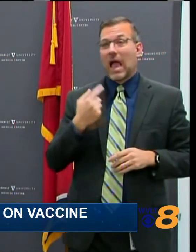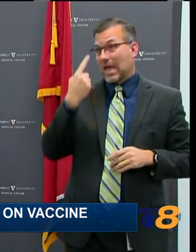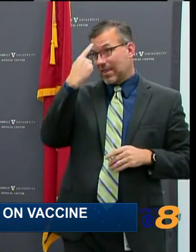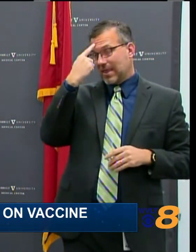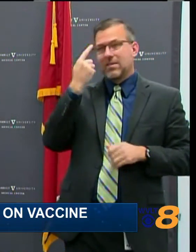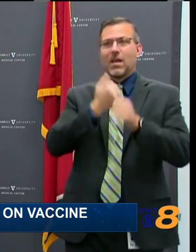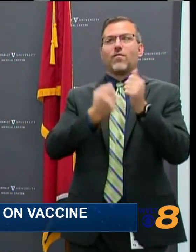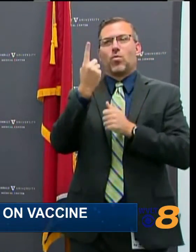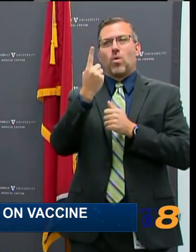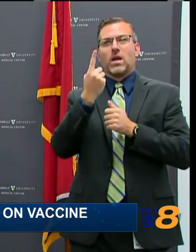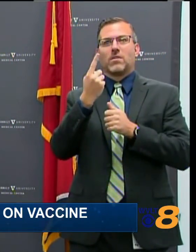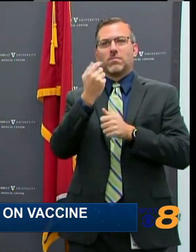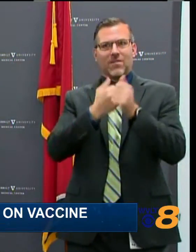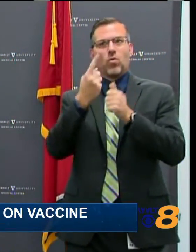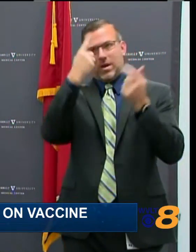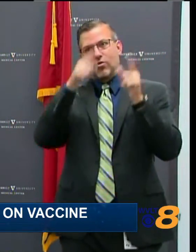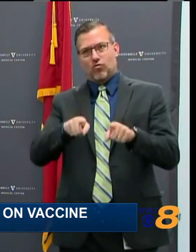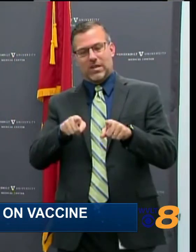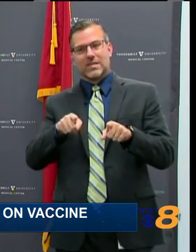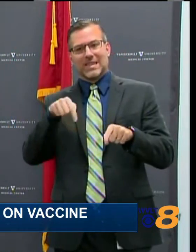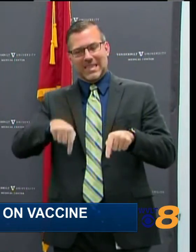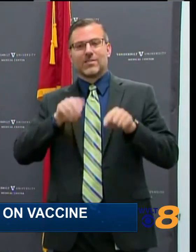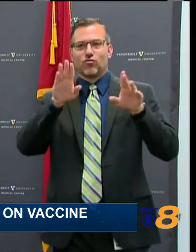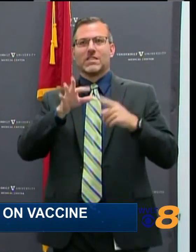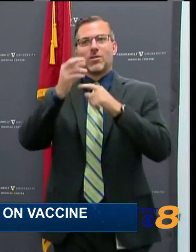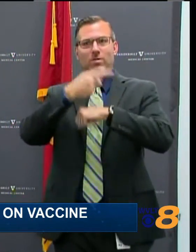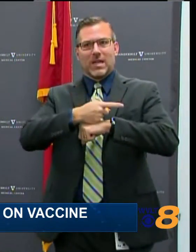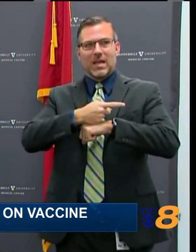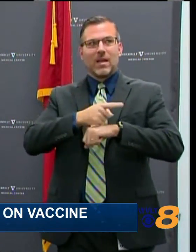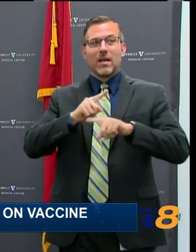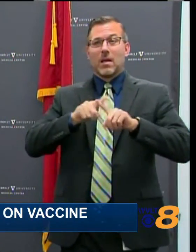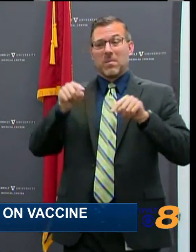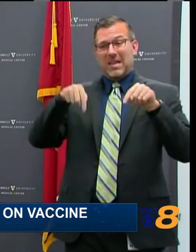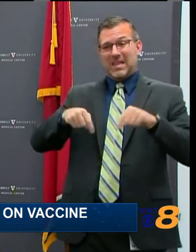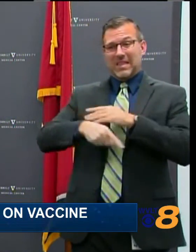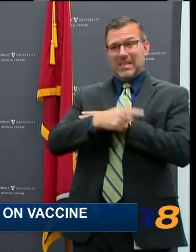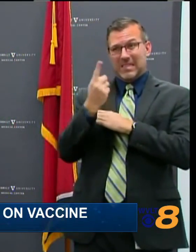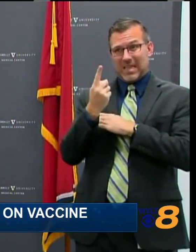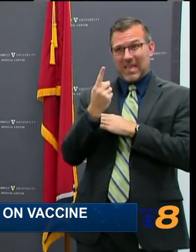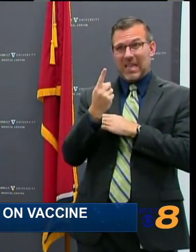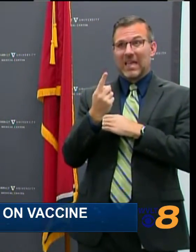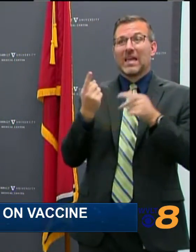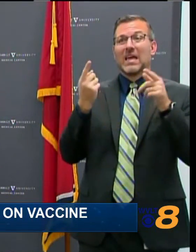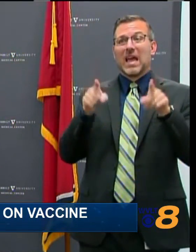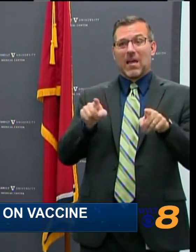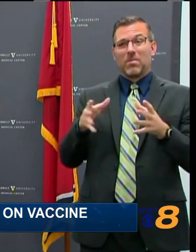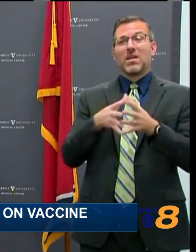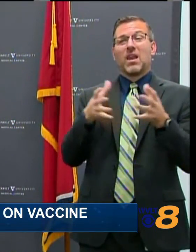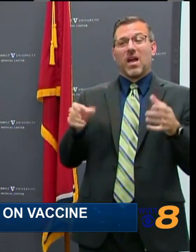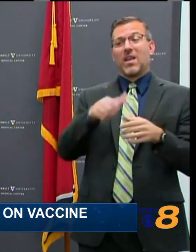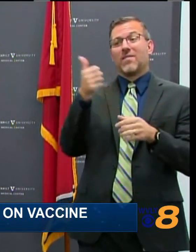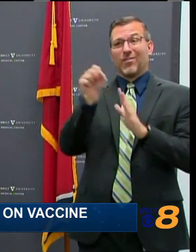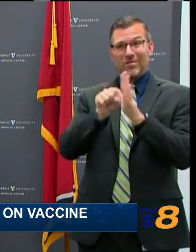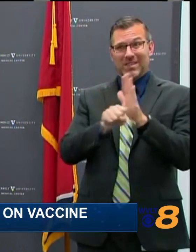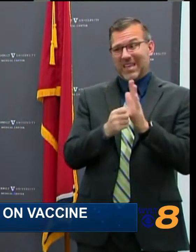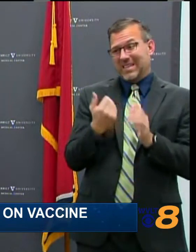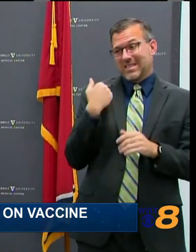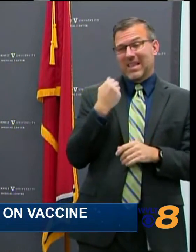almost everyone in the room will agree. But this day came in a lot of other states